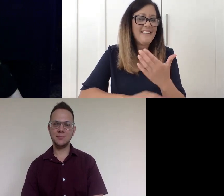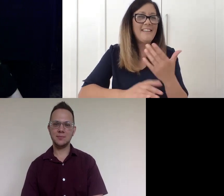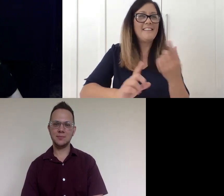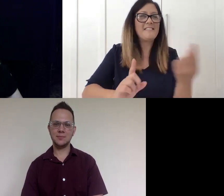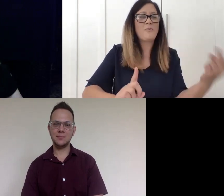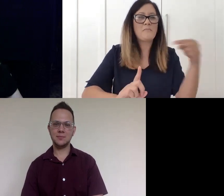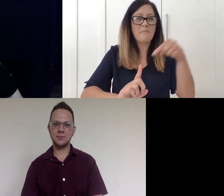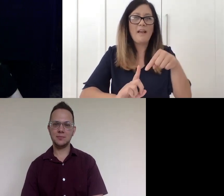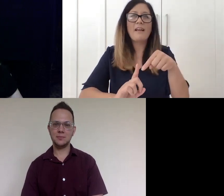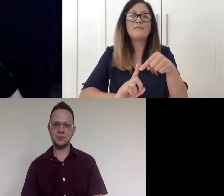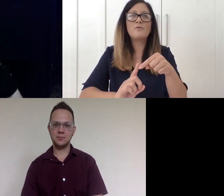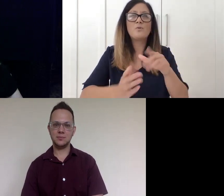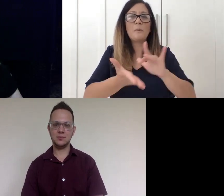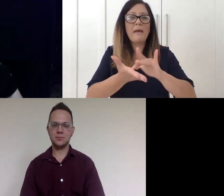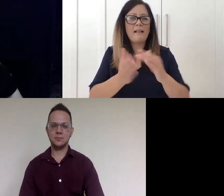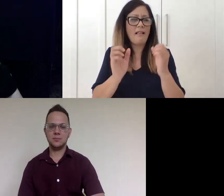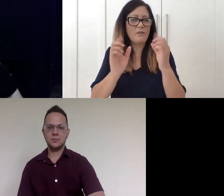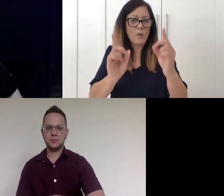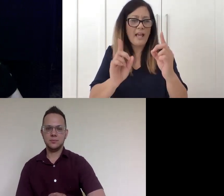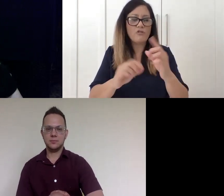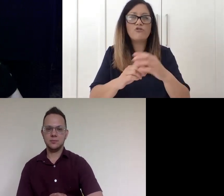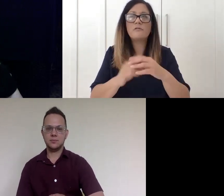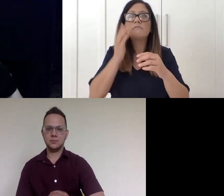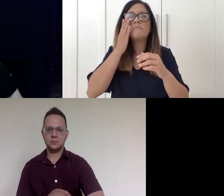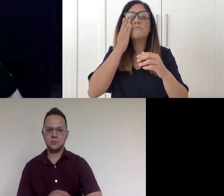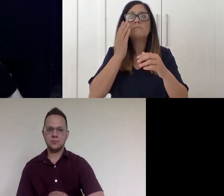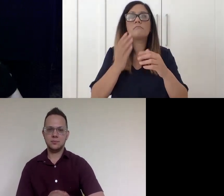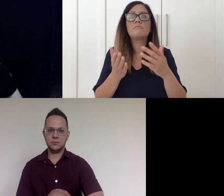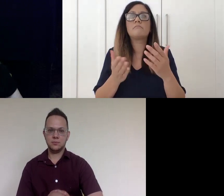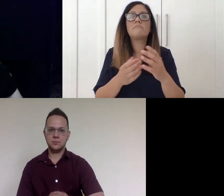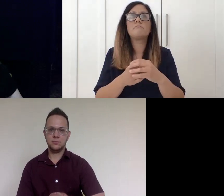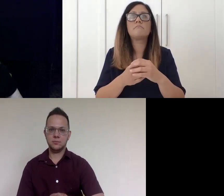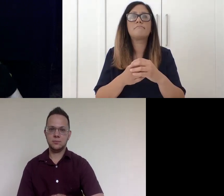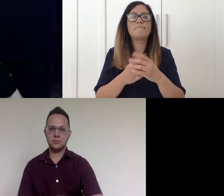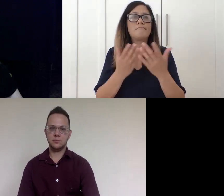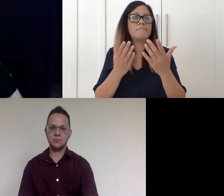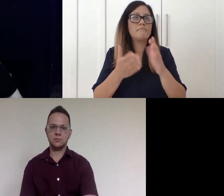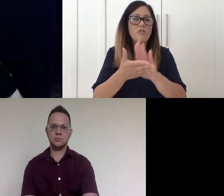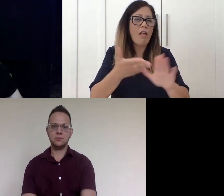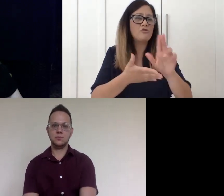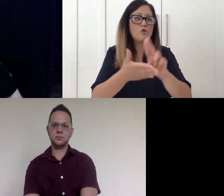Thank you. Going back for a moment to your medical education.